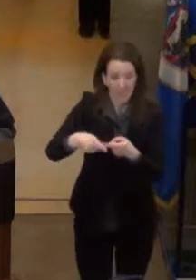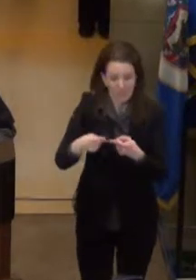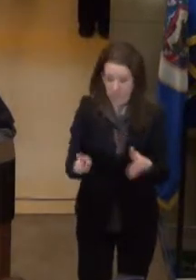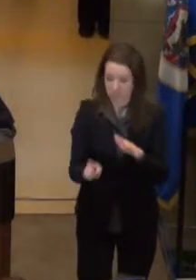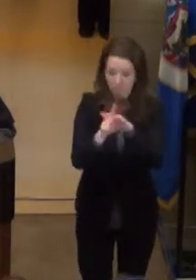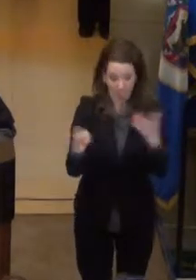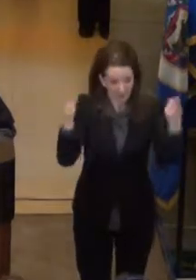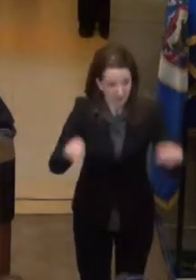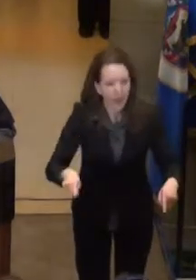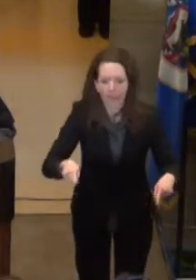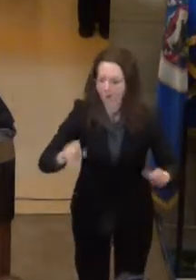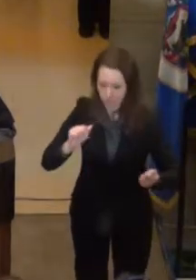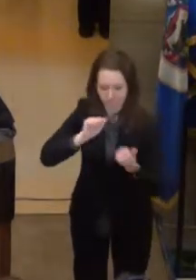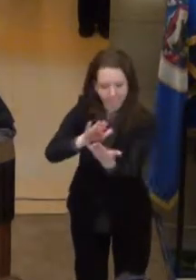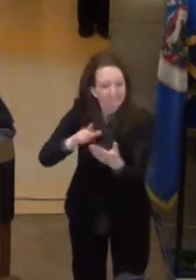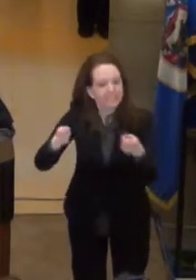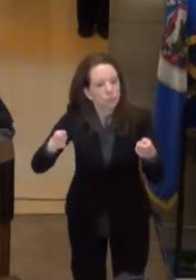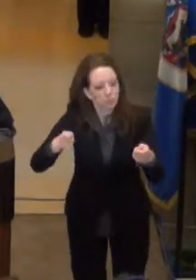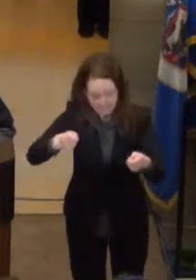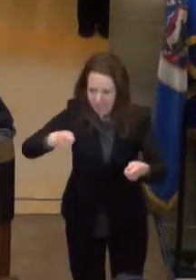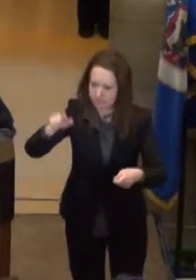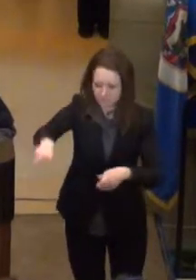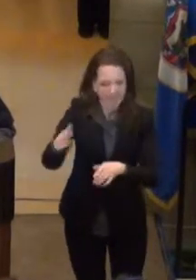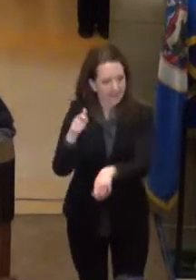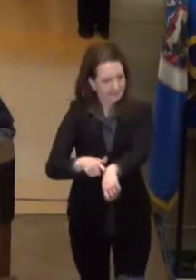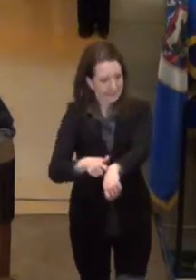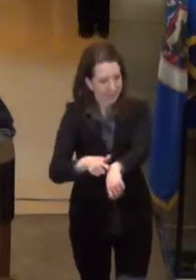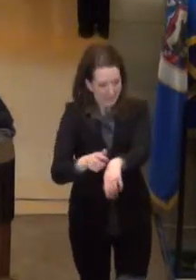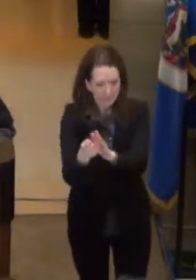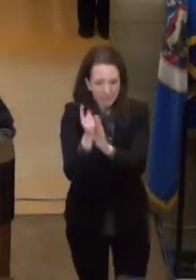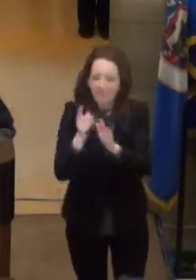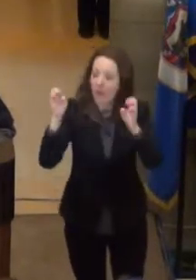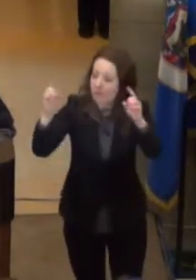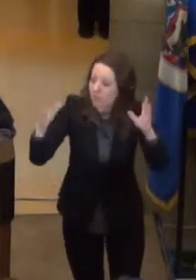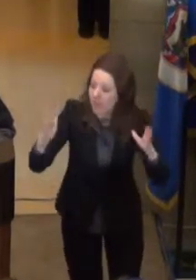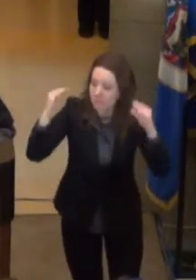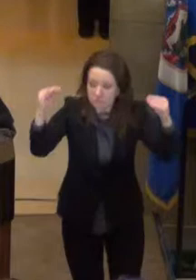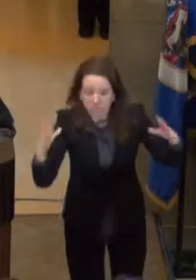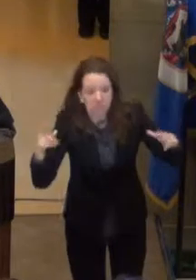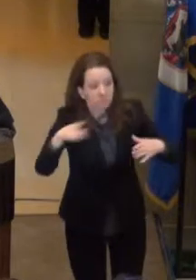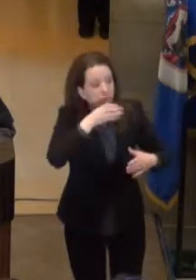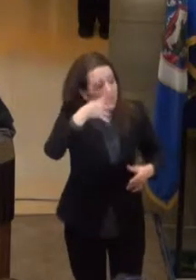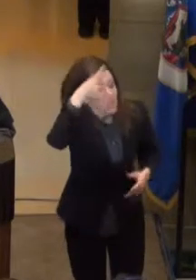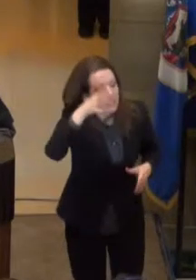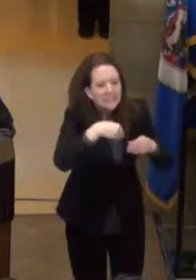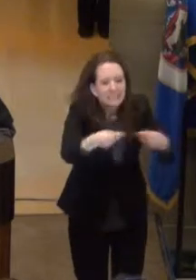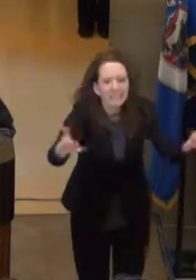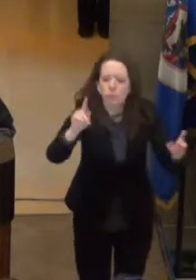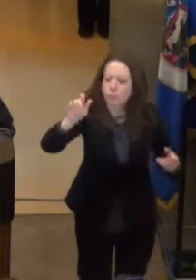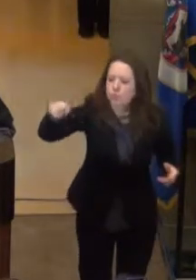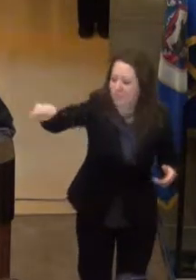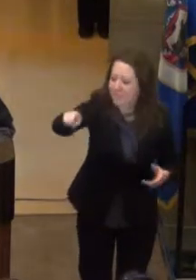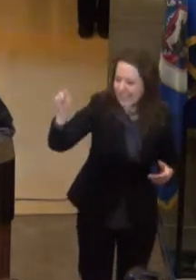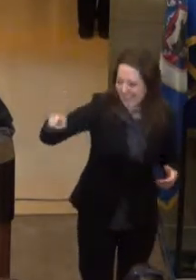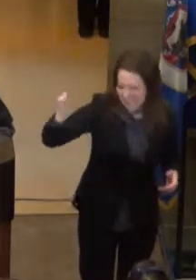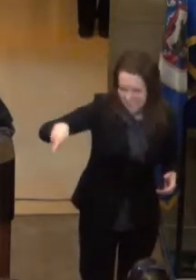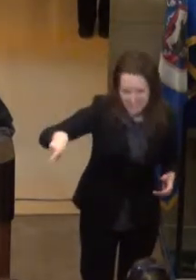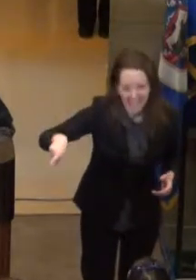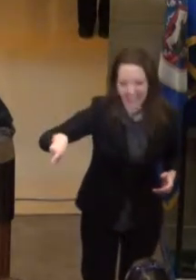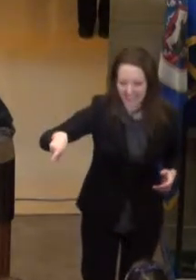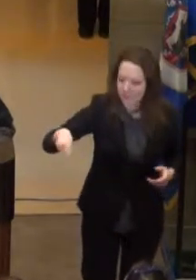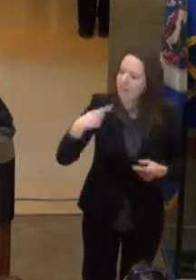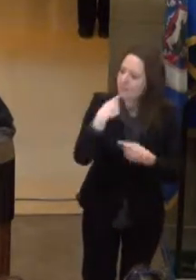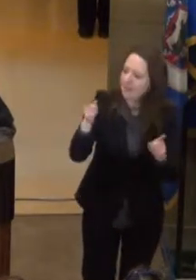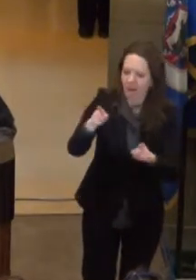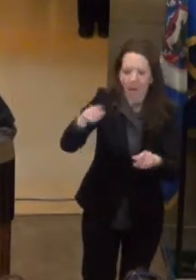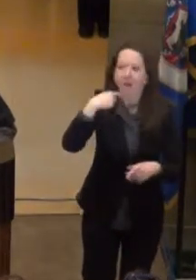Let's give our educators, our parents, and students the tools they need. Let's tell our